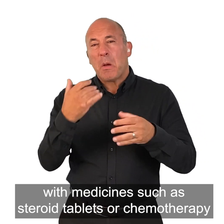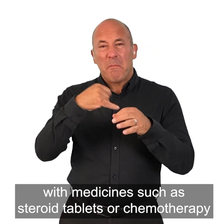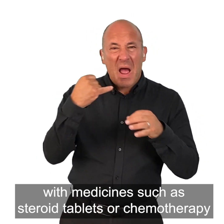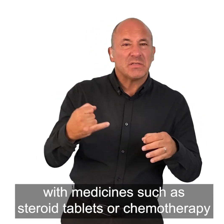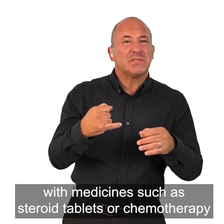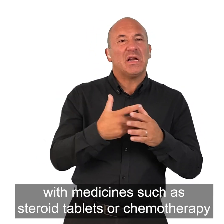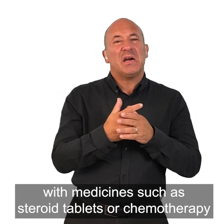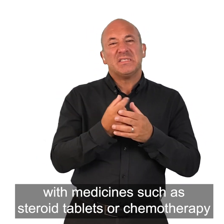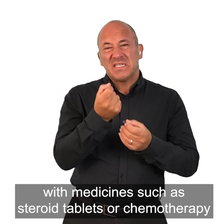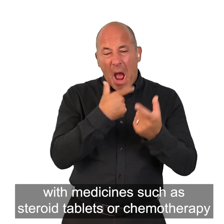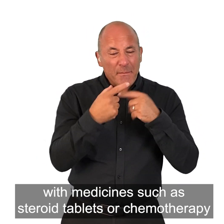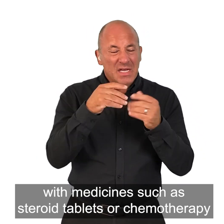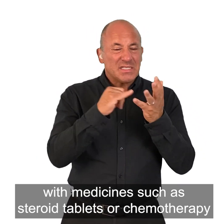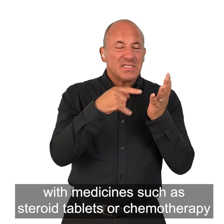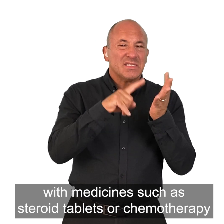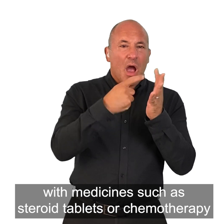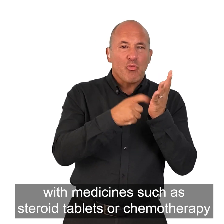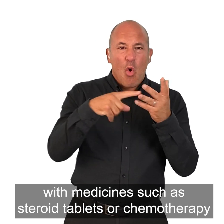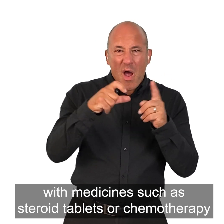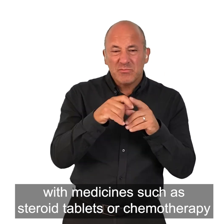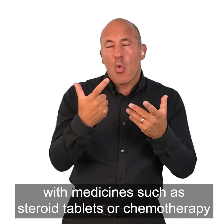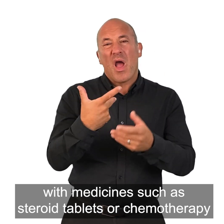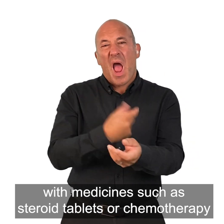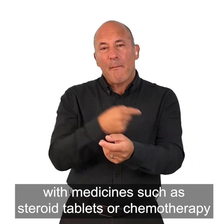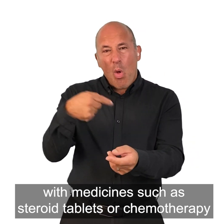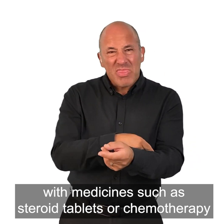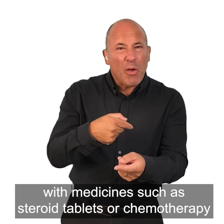with medicines such as steroid tablets or chemotherapy,